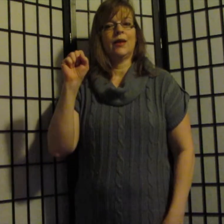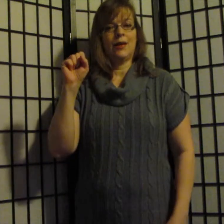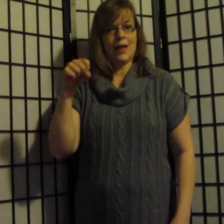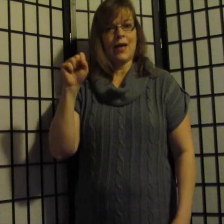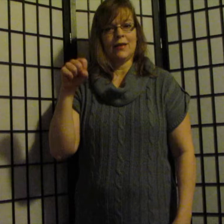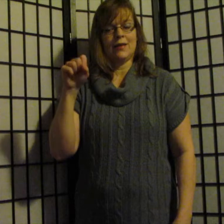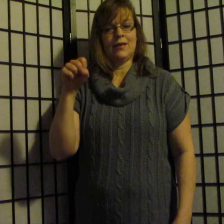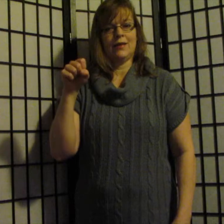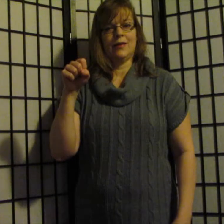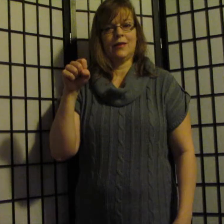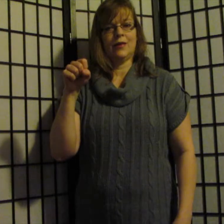Yes.